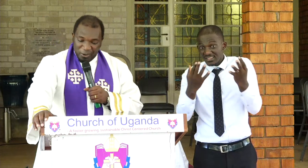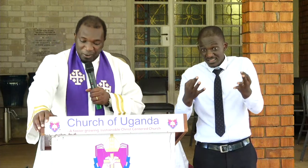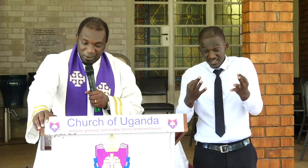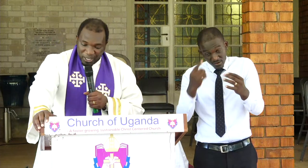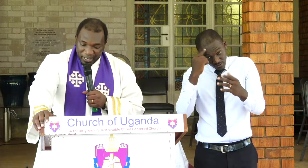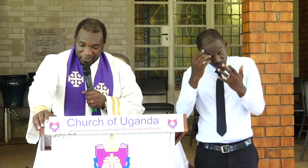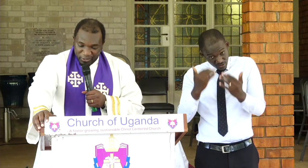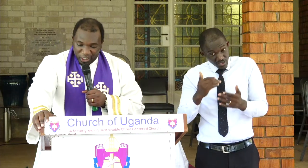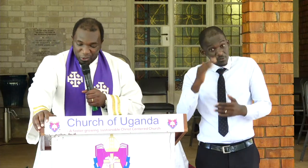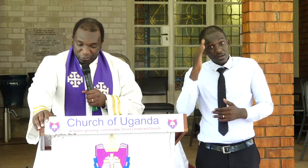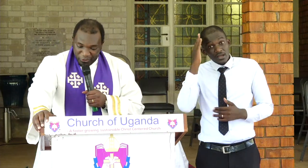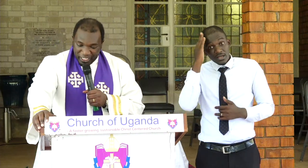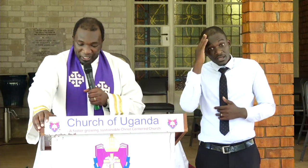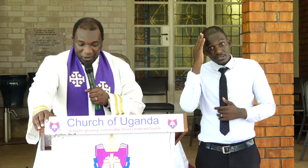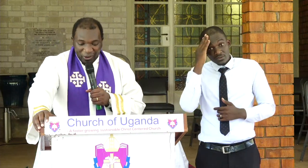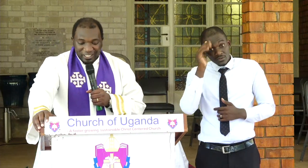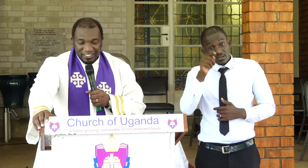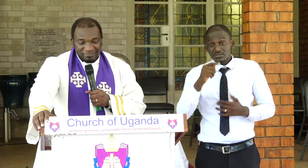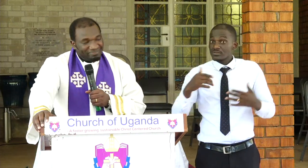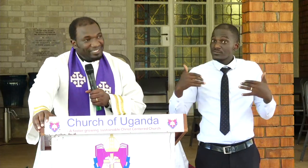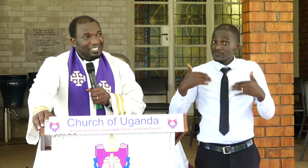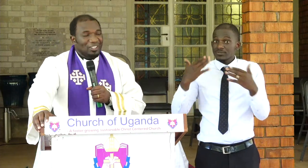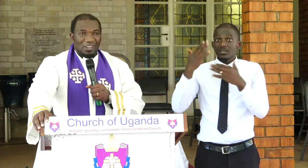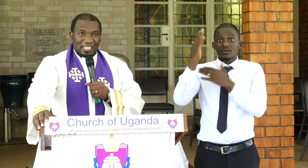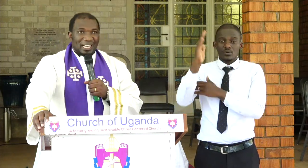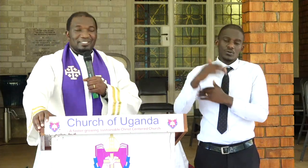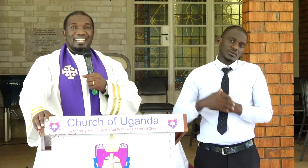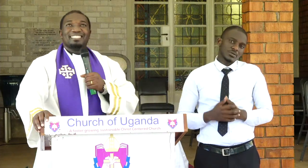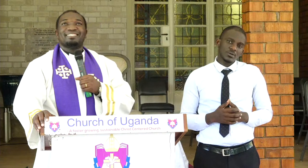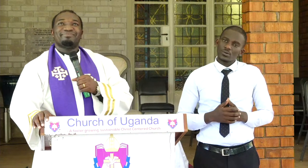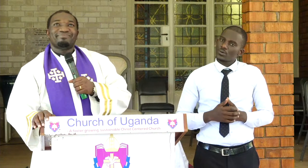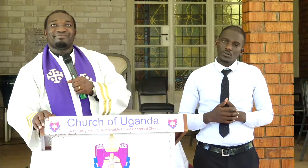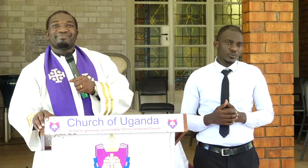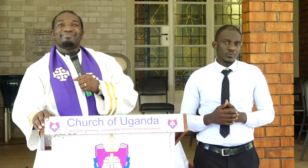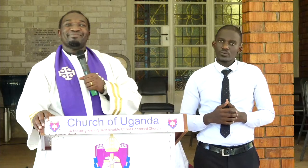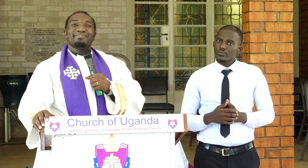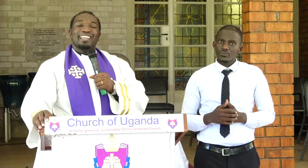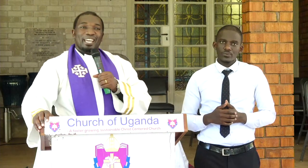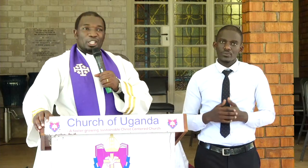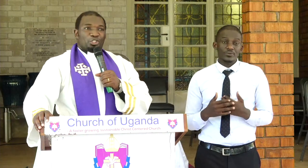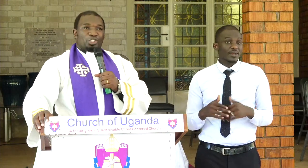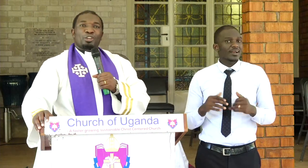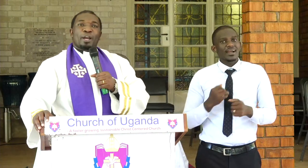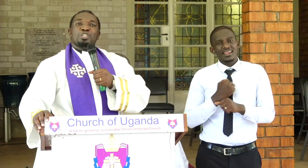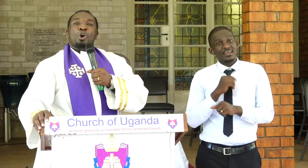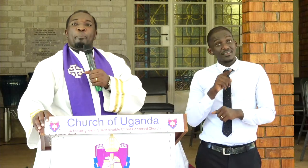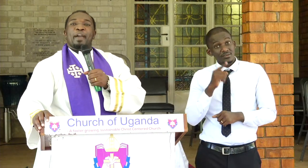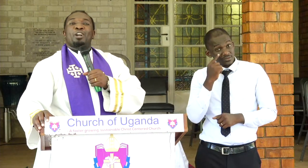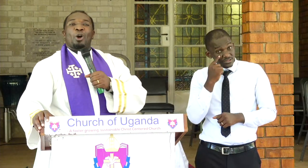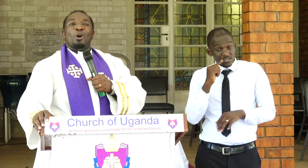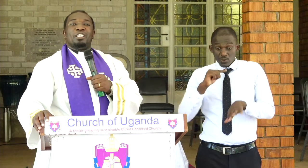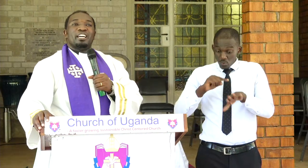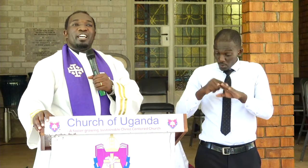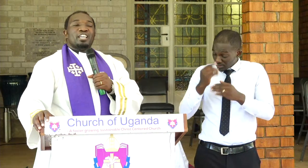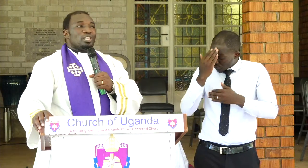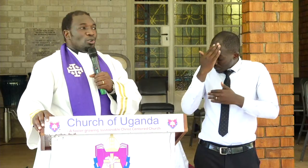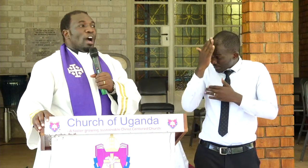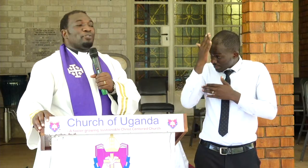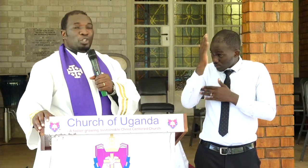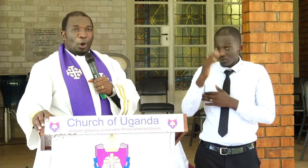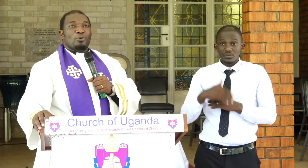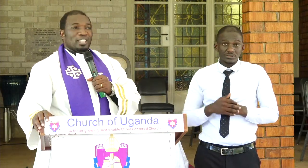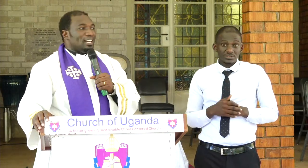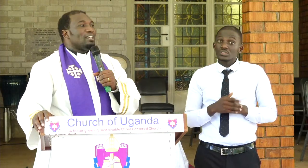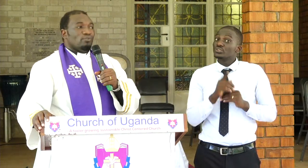I know that you fear God. Oh, I love that. You see, when you obey God, you